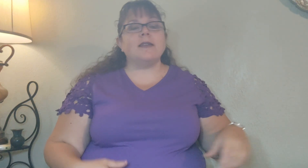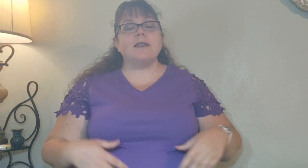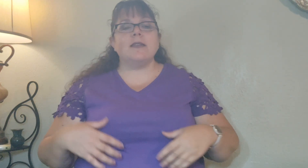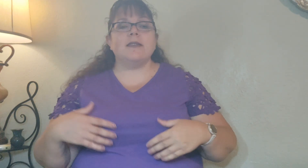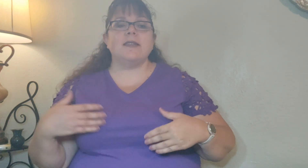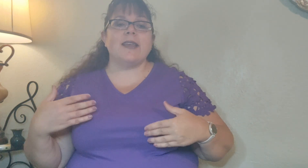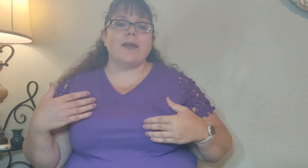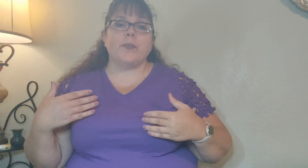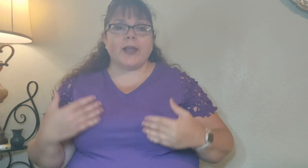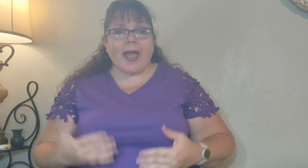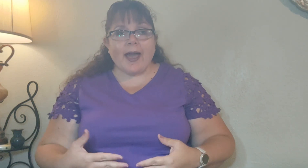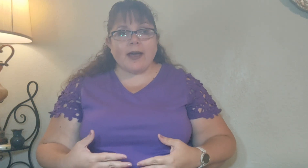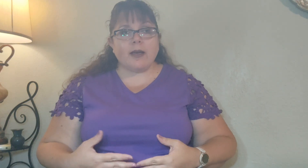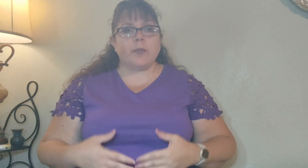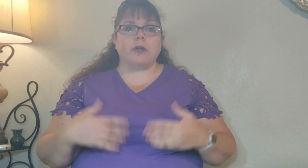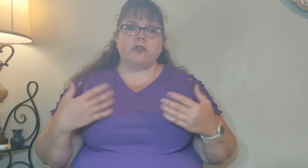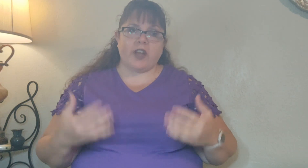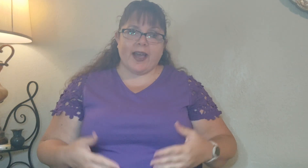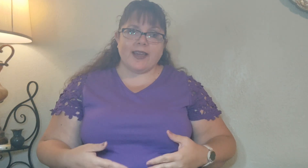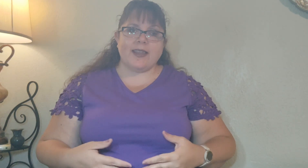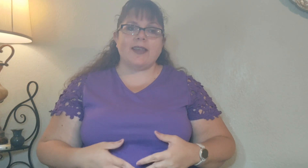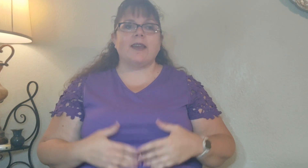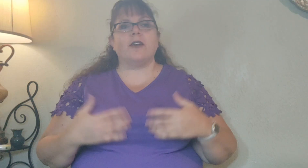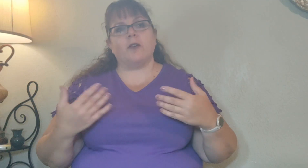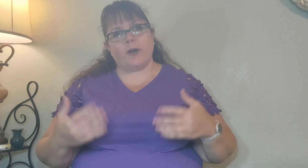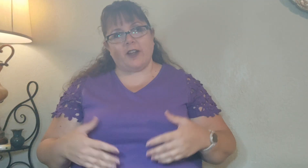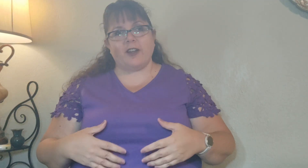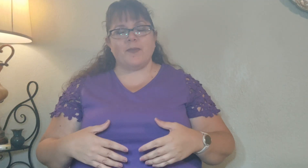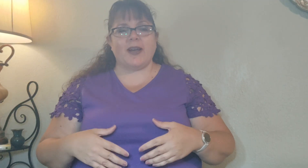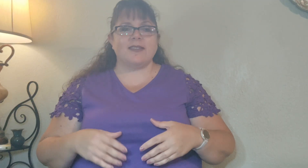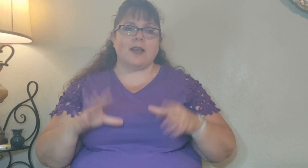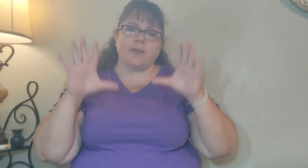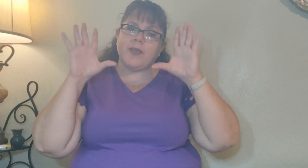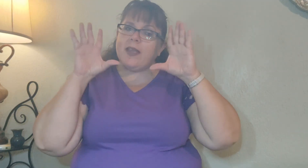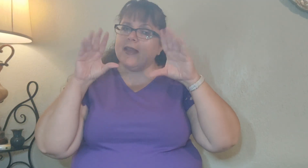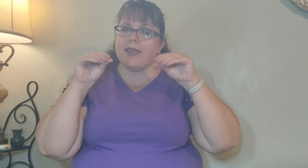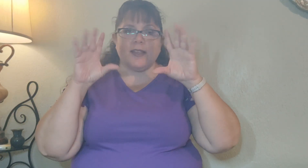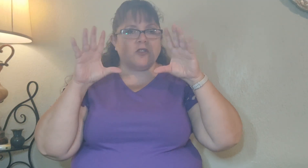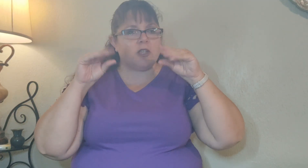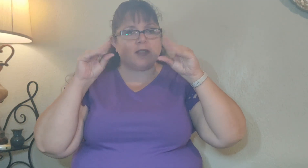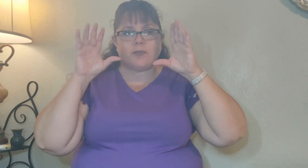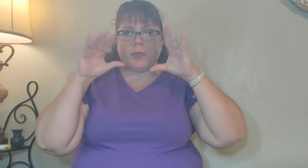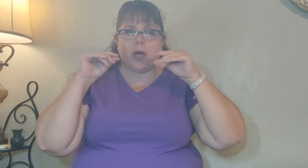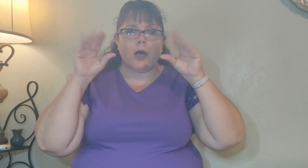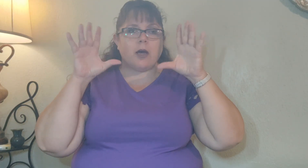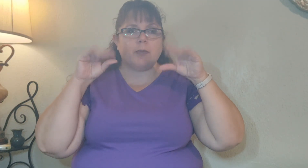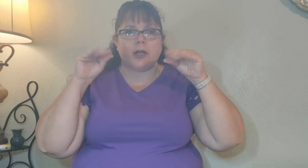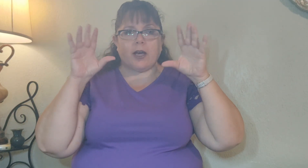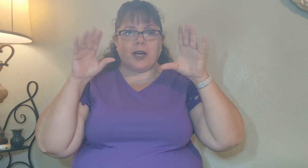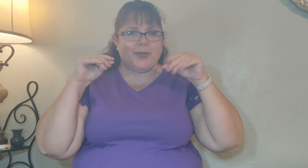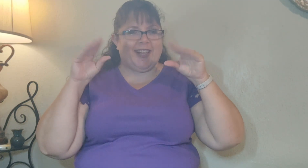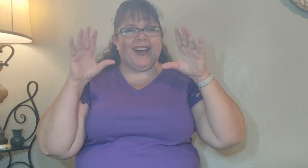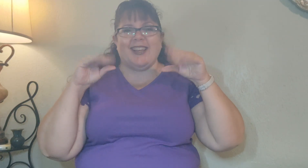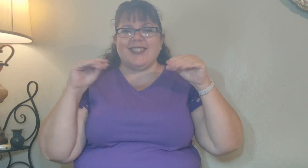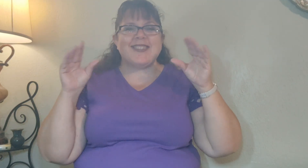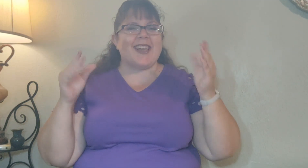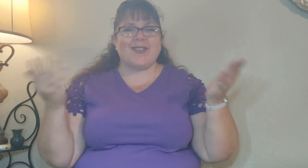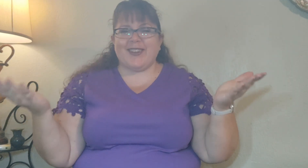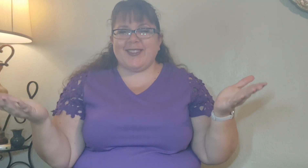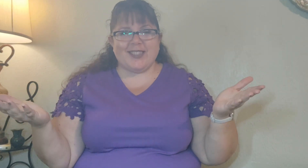And to say blab or chatting, going on about something, it's just blah, blah, blah, just like we do